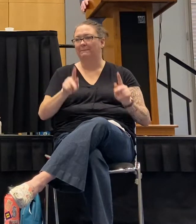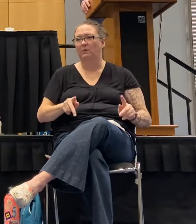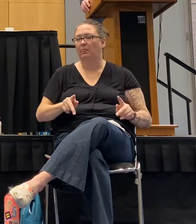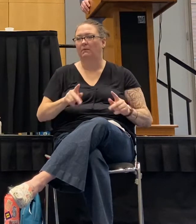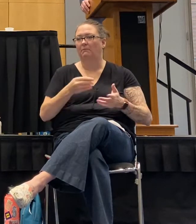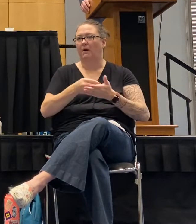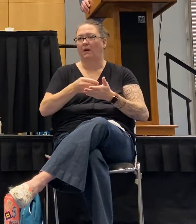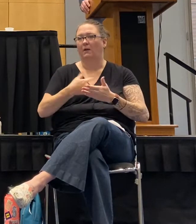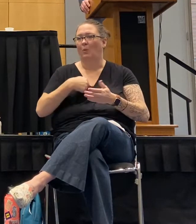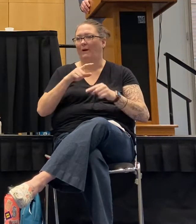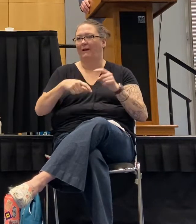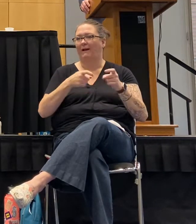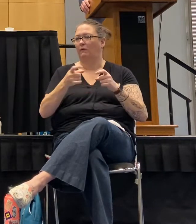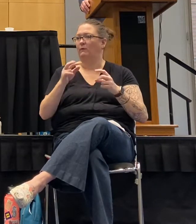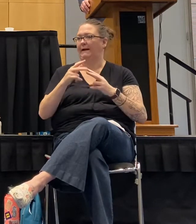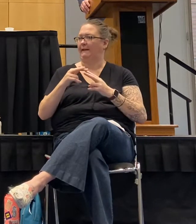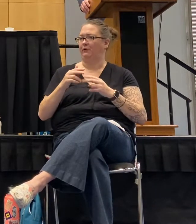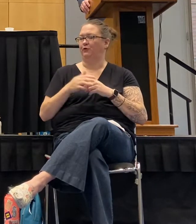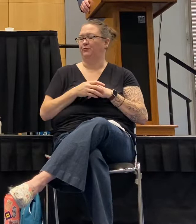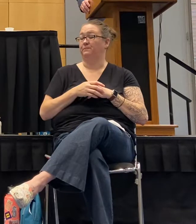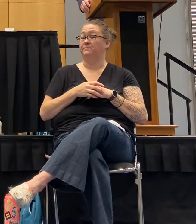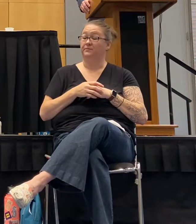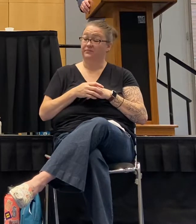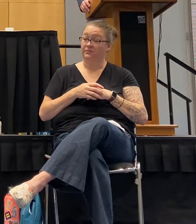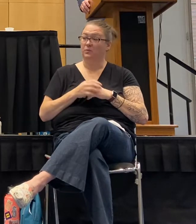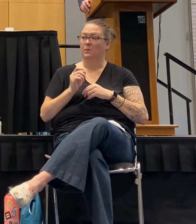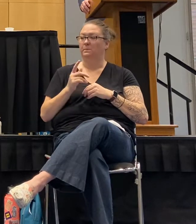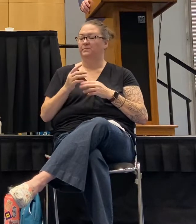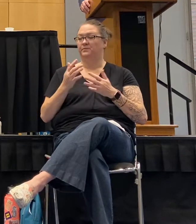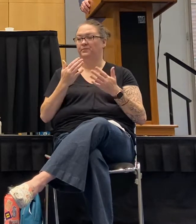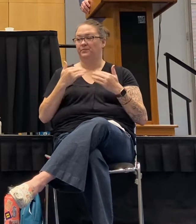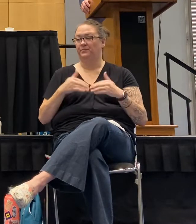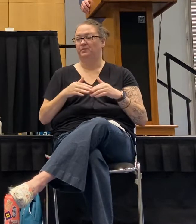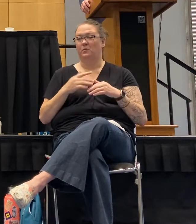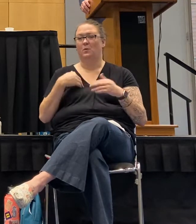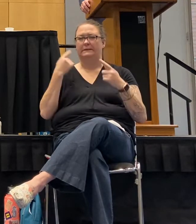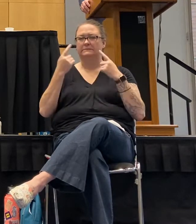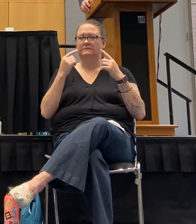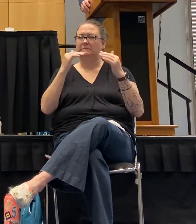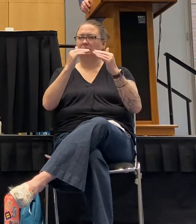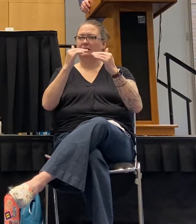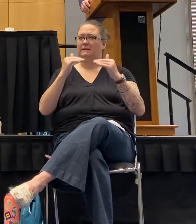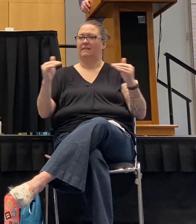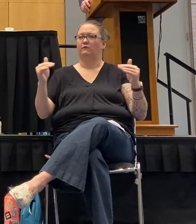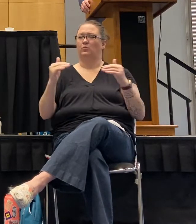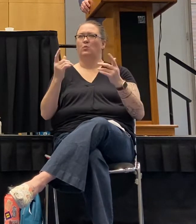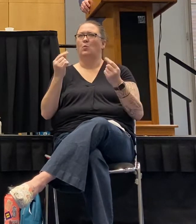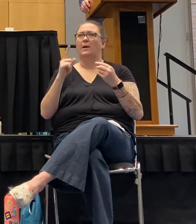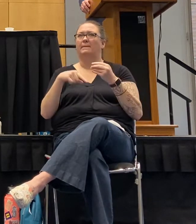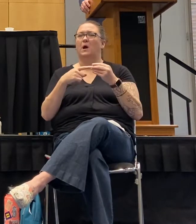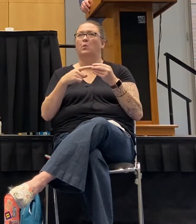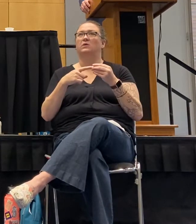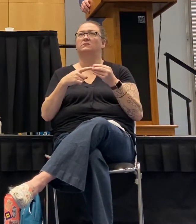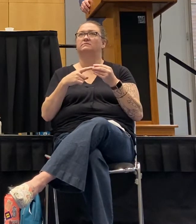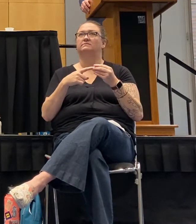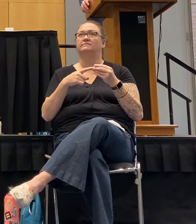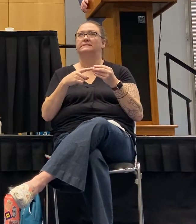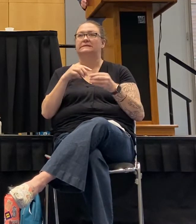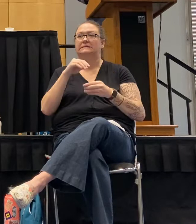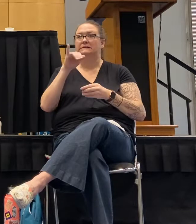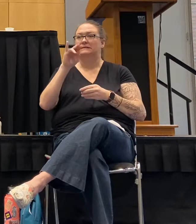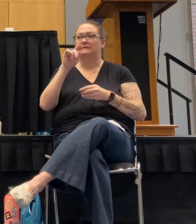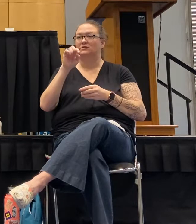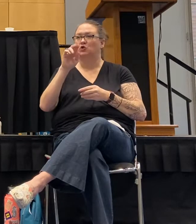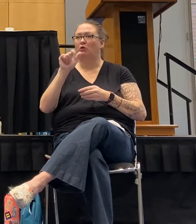couldn't handle that either. So we also considered on our end, again, that next level, right? Well, what about even